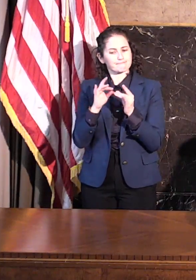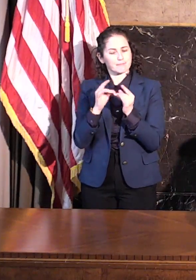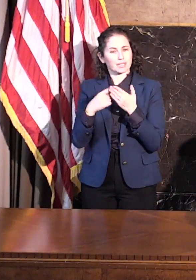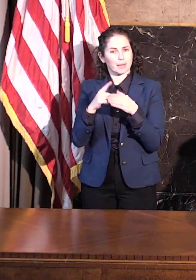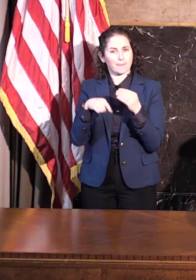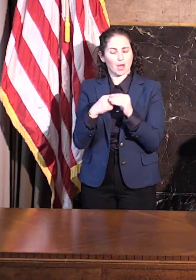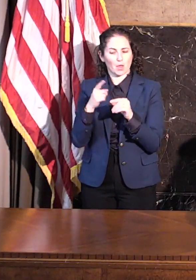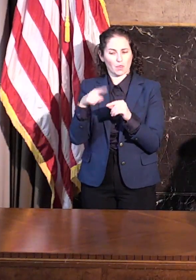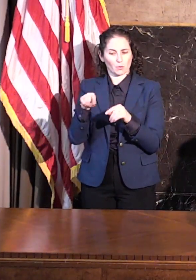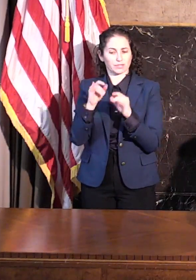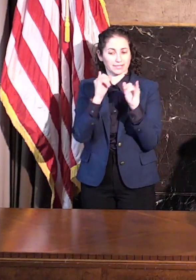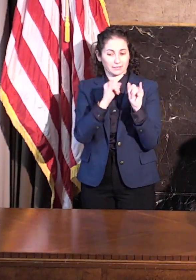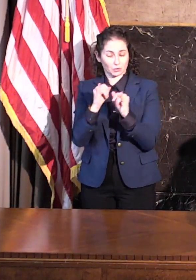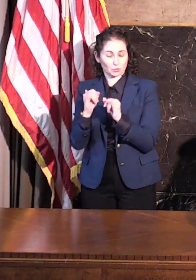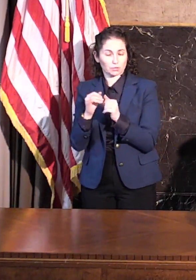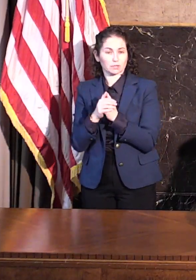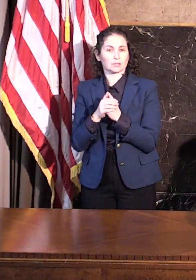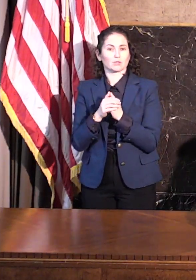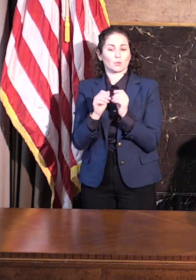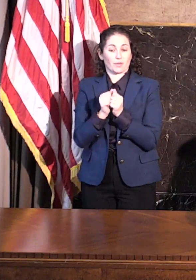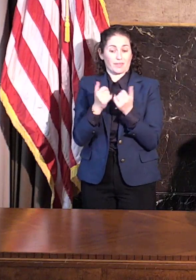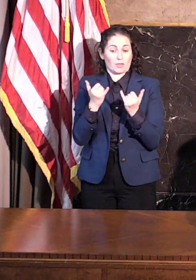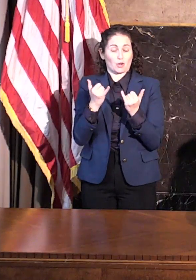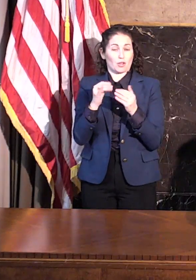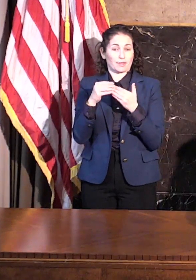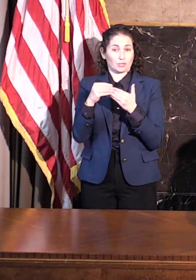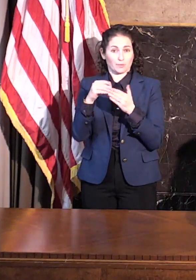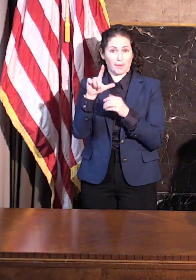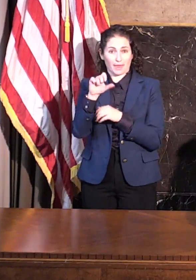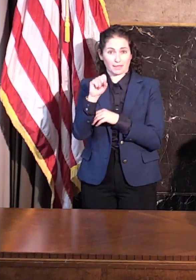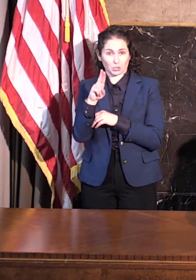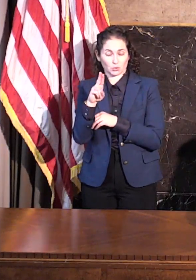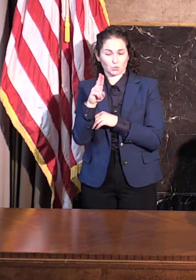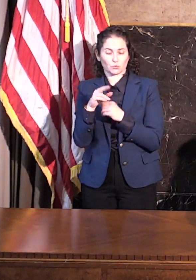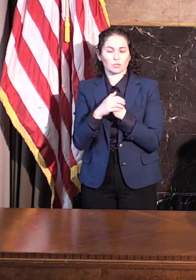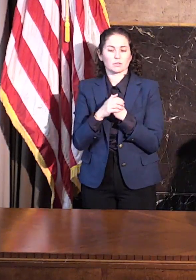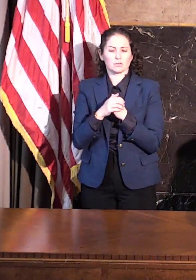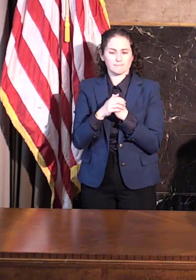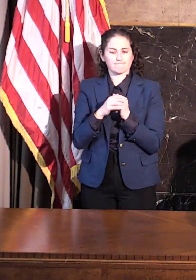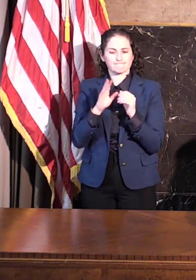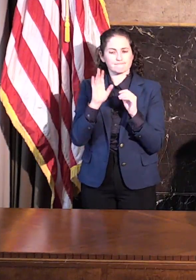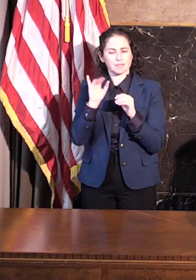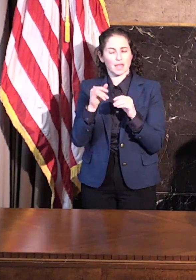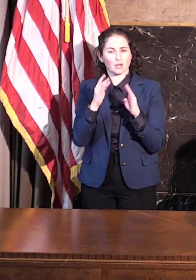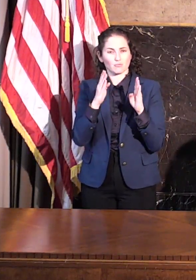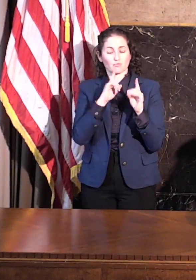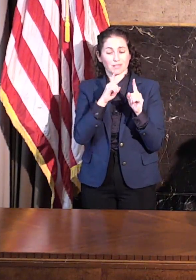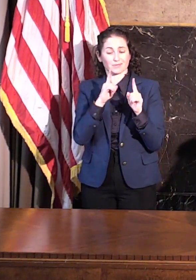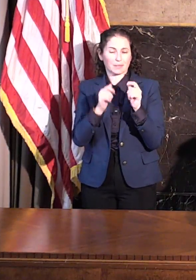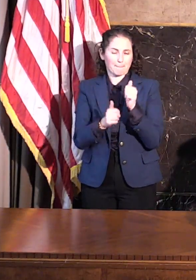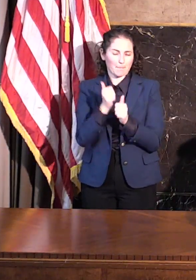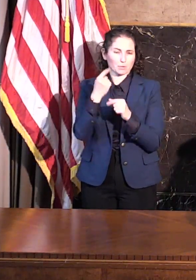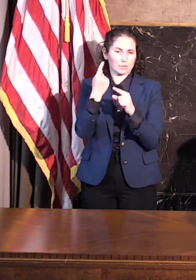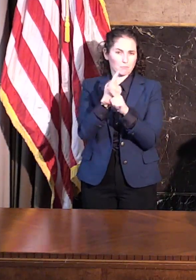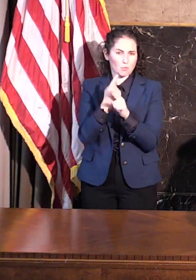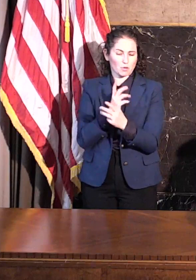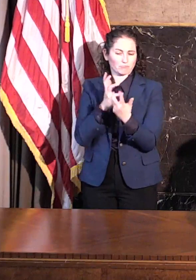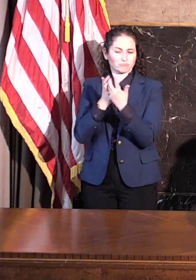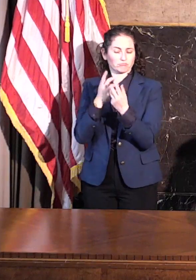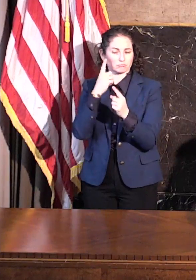members. And all of that just defies common sense to me and seems